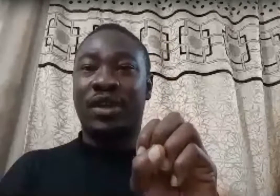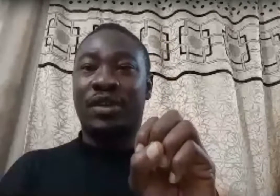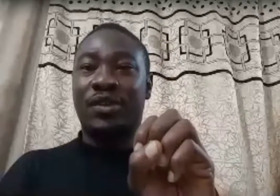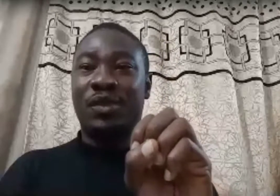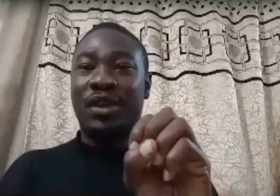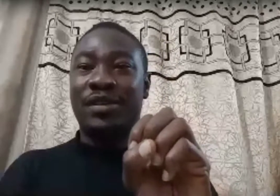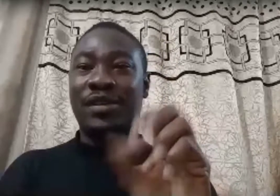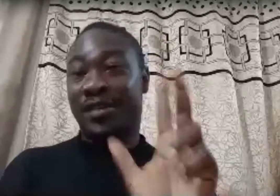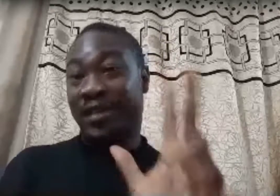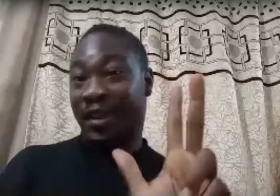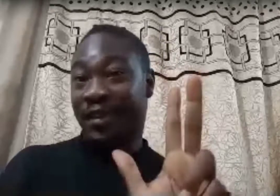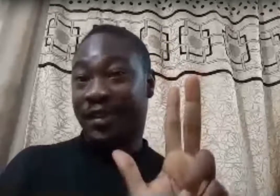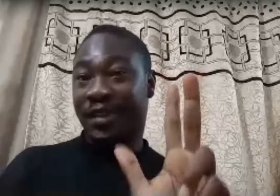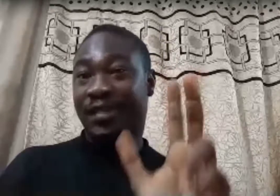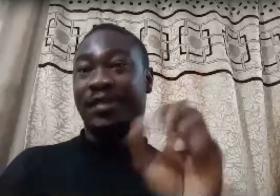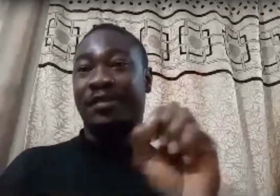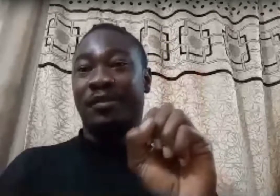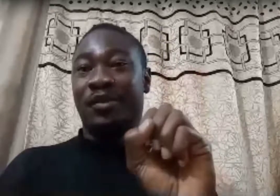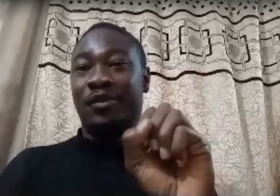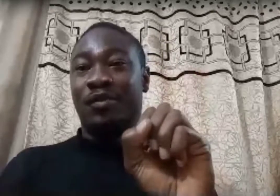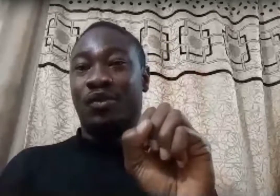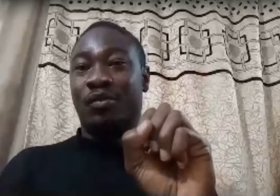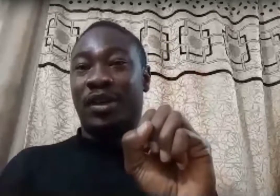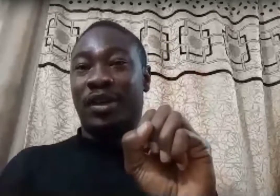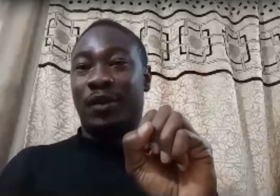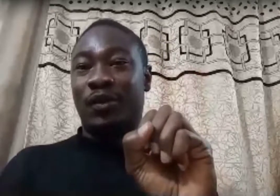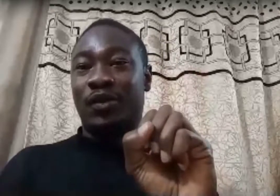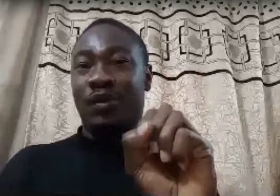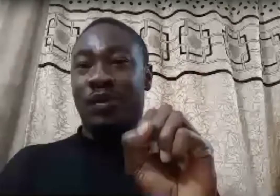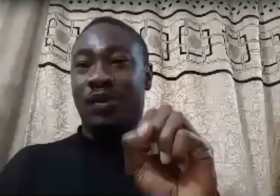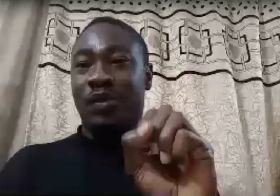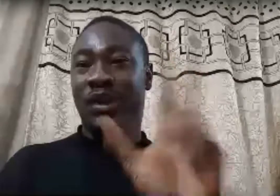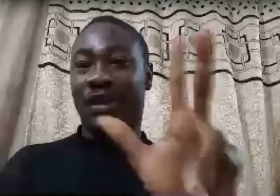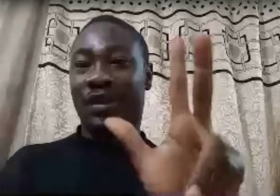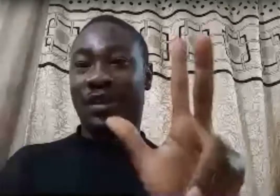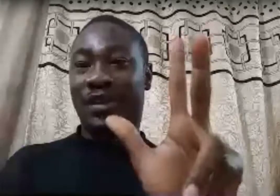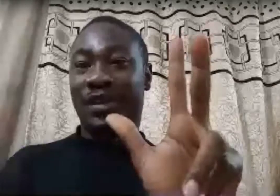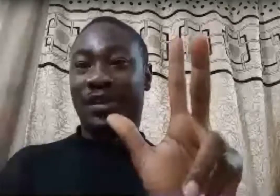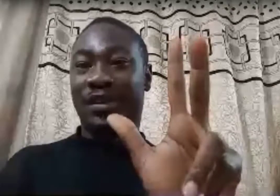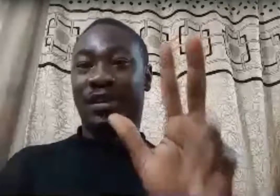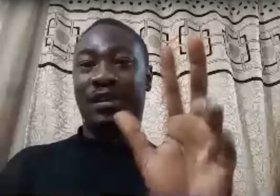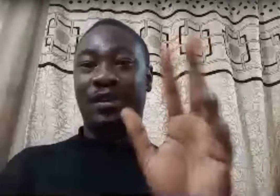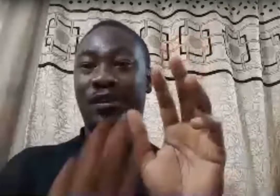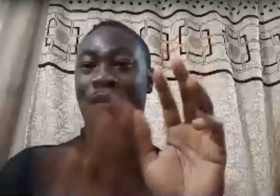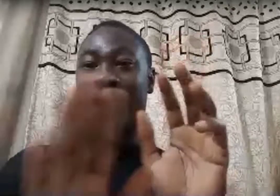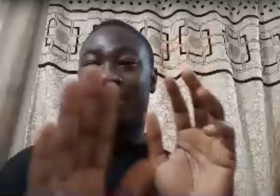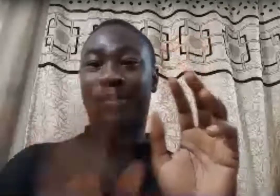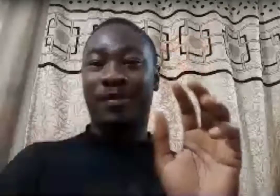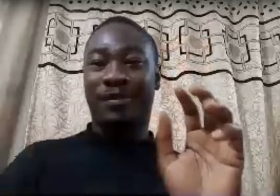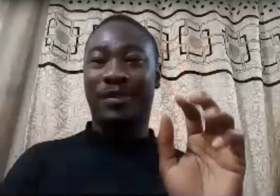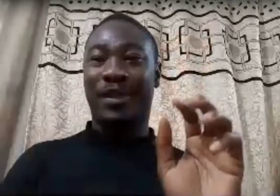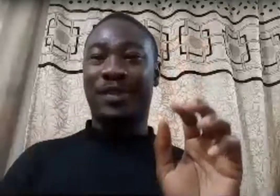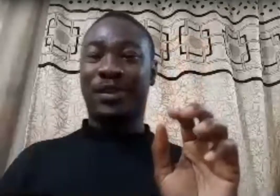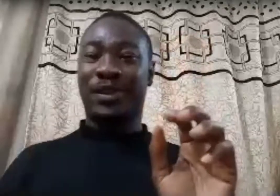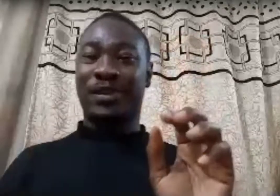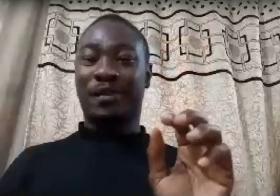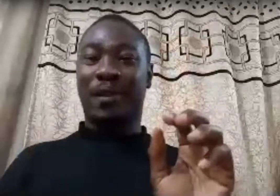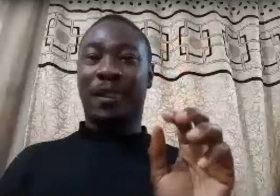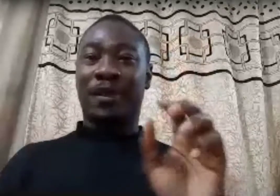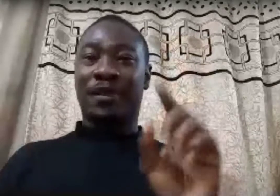is this, would you bring it out this way? 13? No, that's not it. So 11 goes this